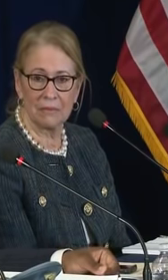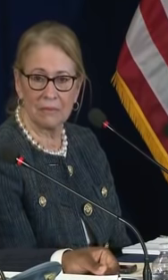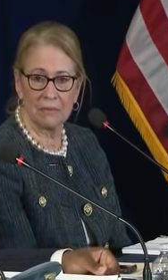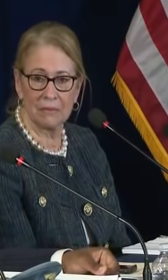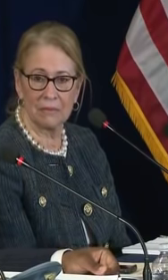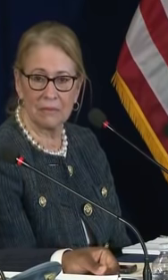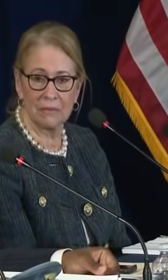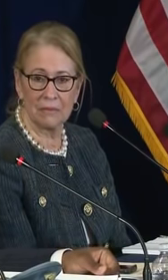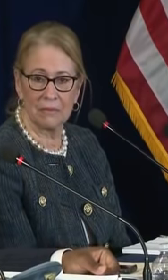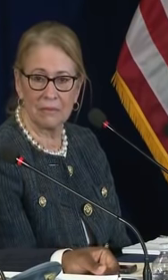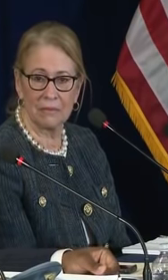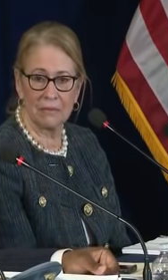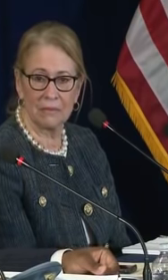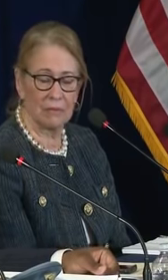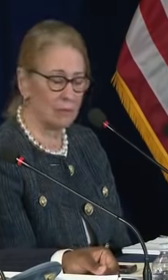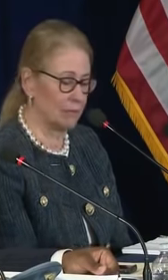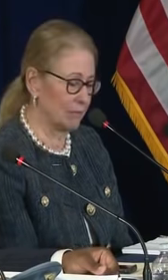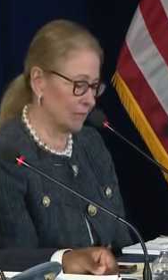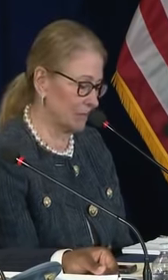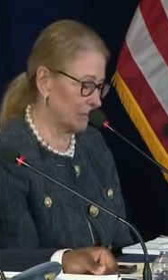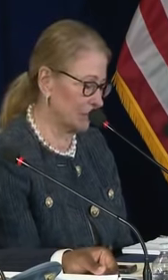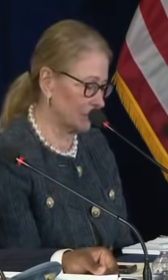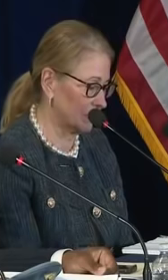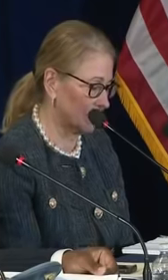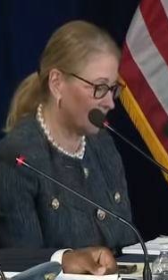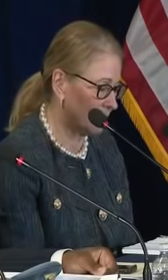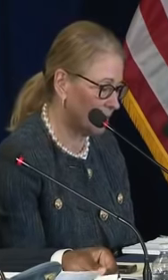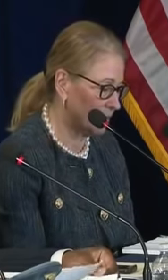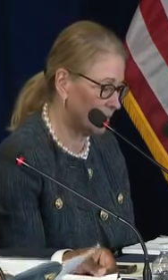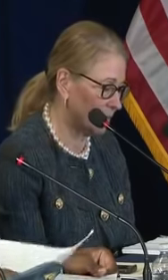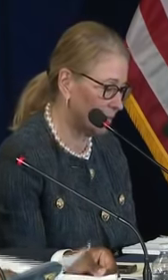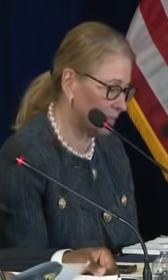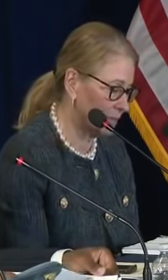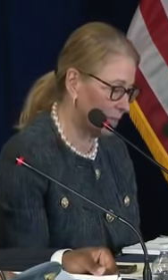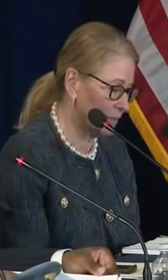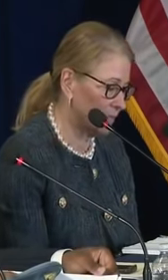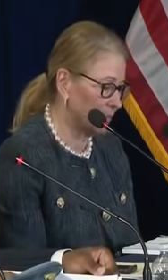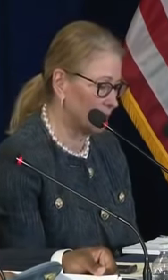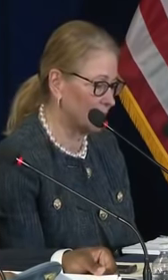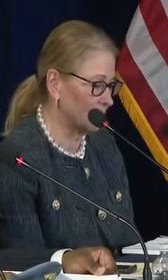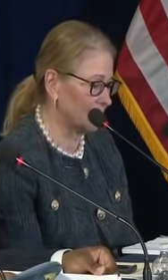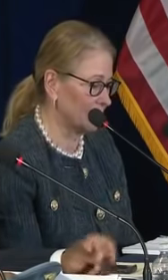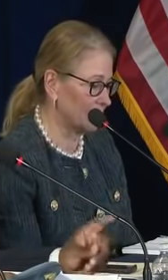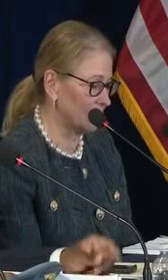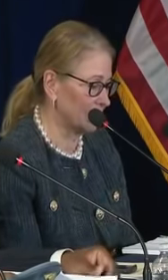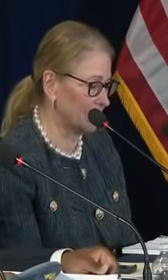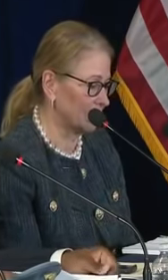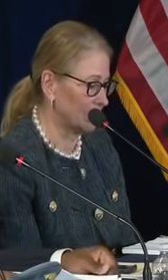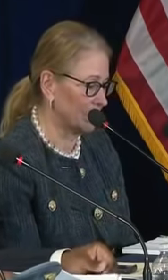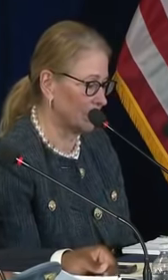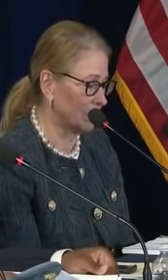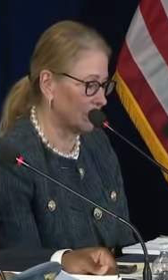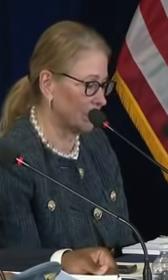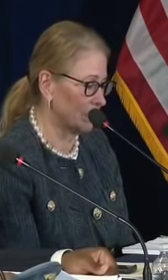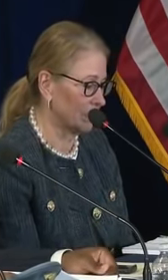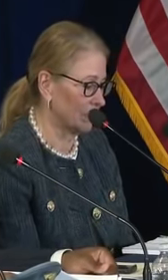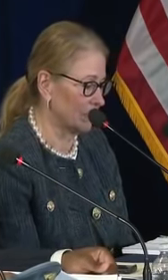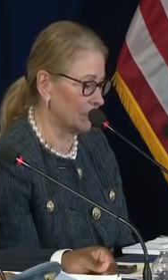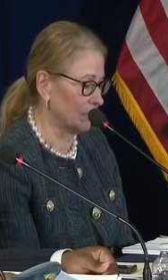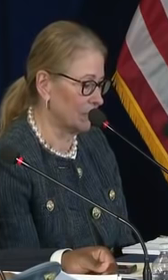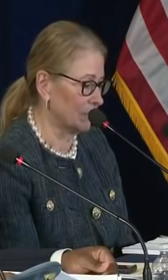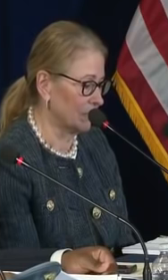need for nutrition supports and made every effort to expand the universe of sponsors eligible for reimbursement for federal summer